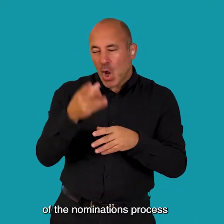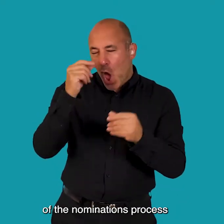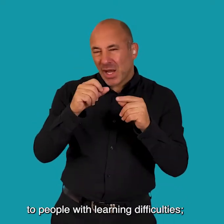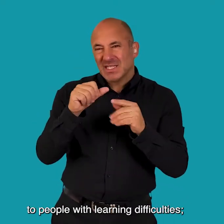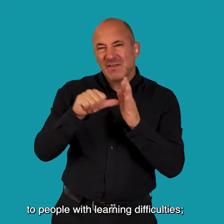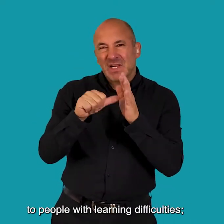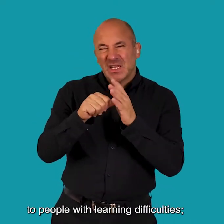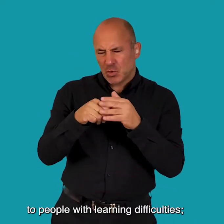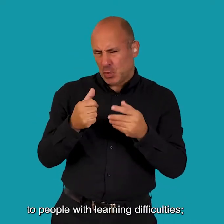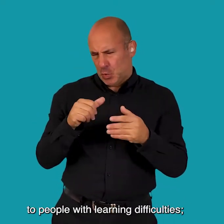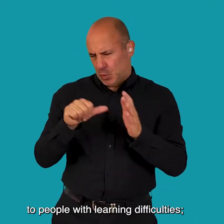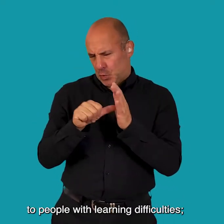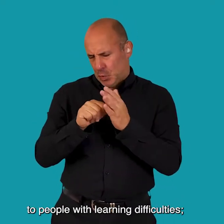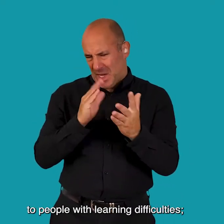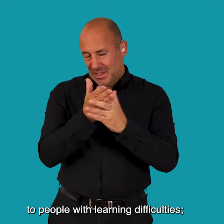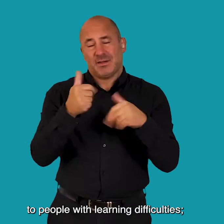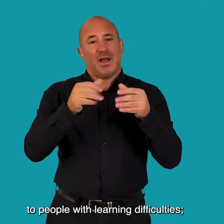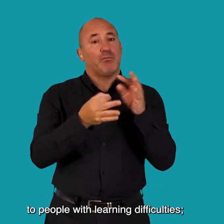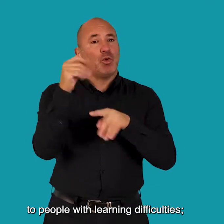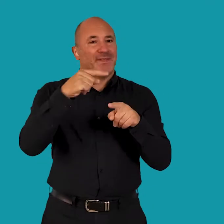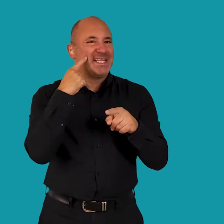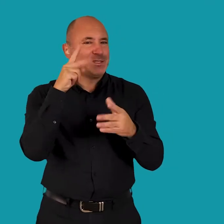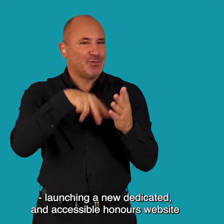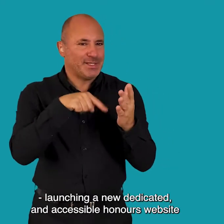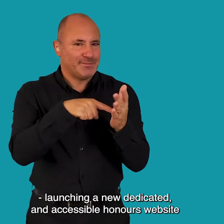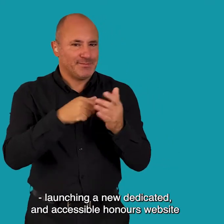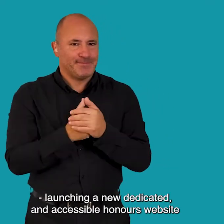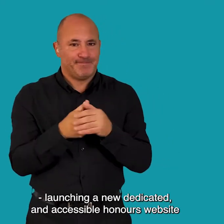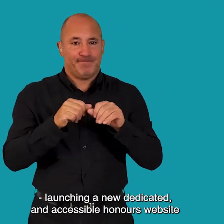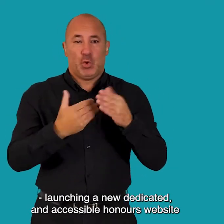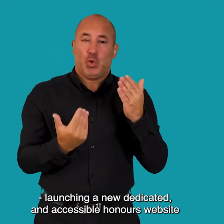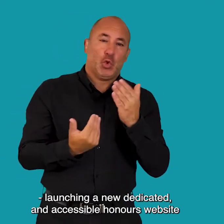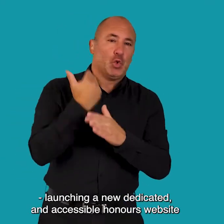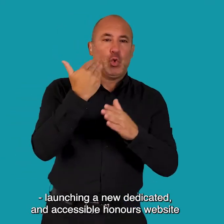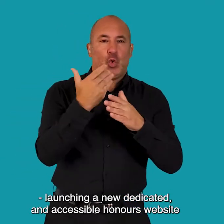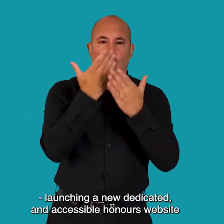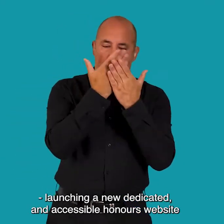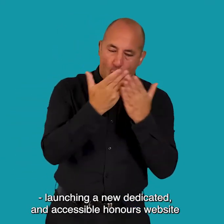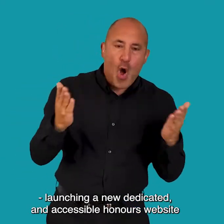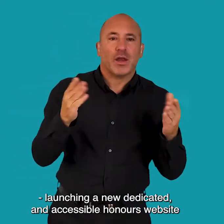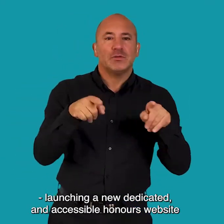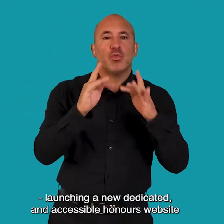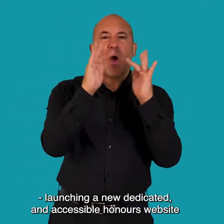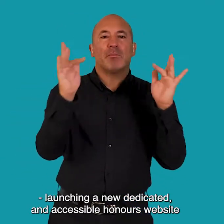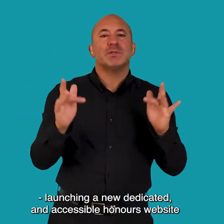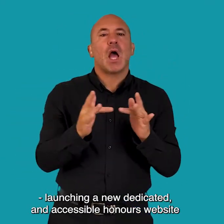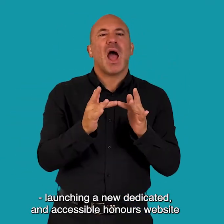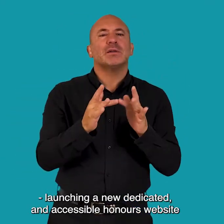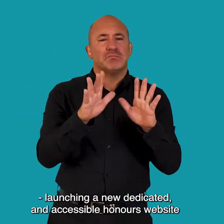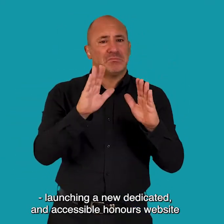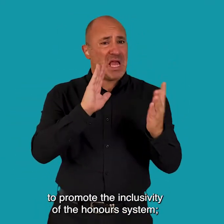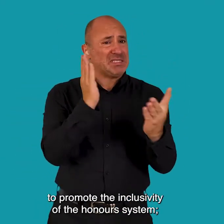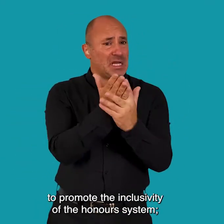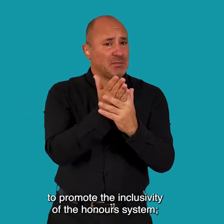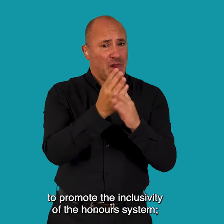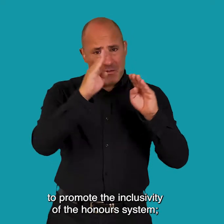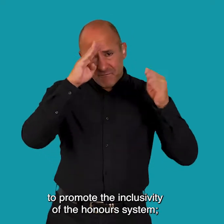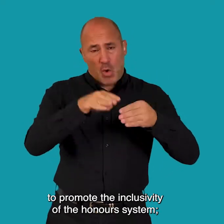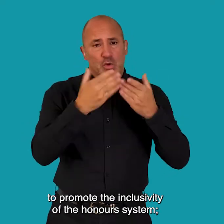to people with learning difficulties. Launching a new dedicated and accessible honours website to promote the inclusivity